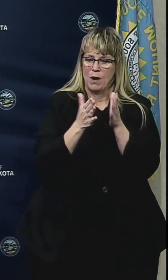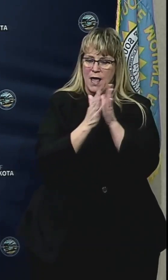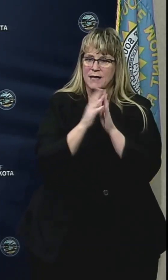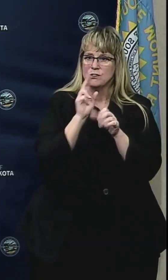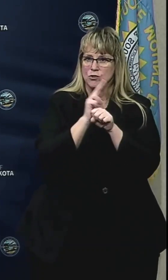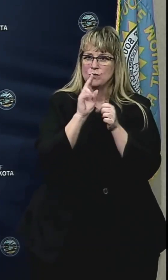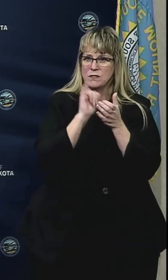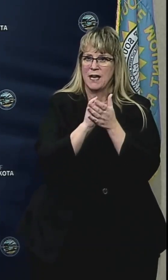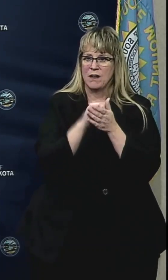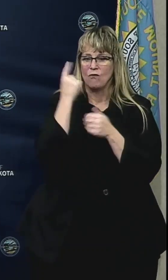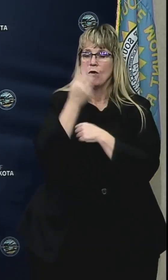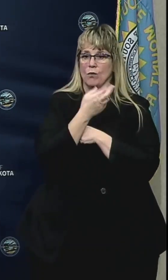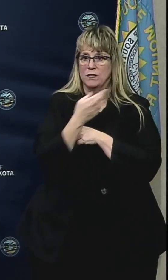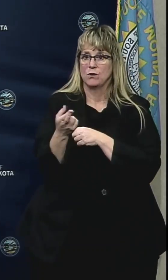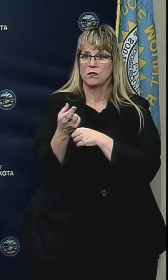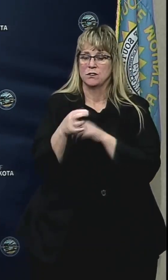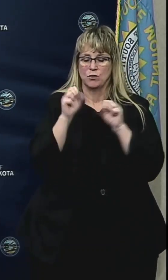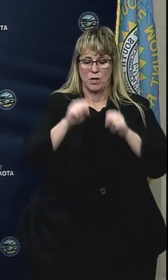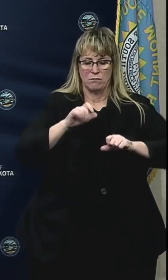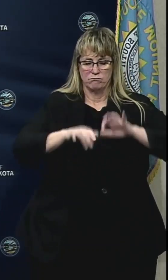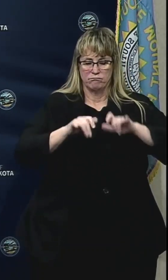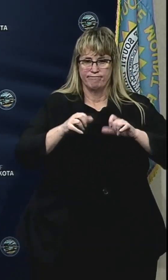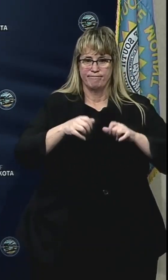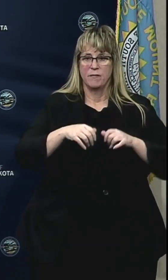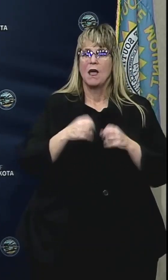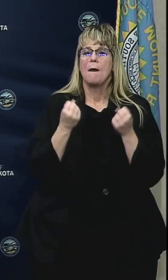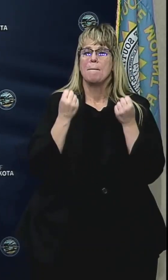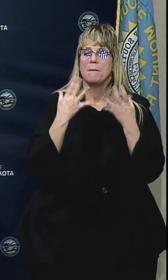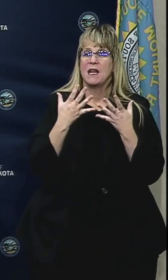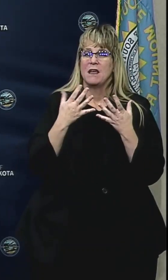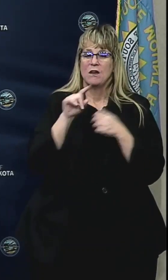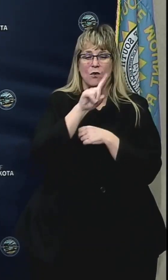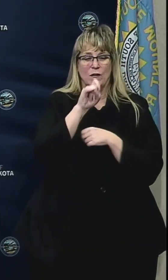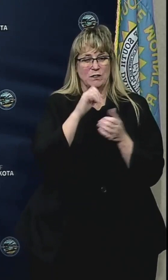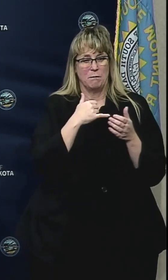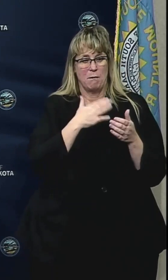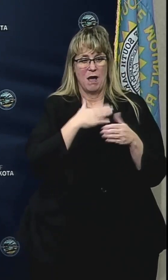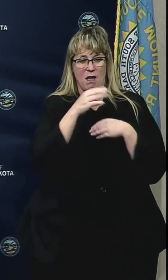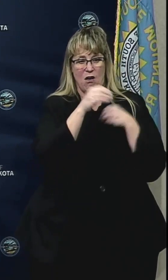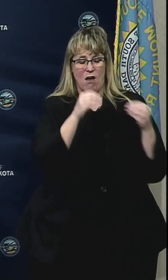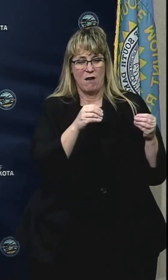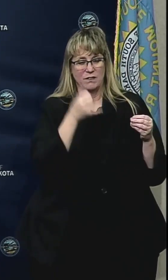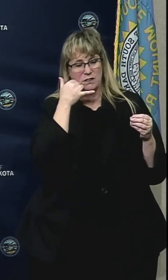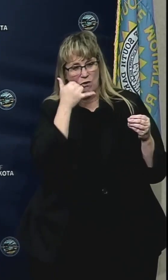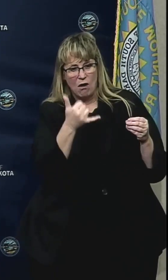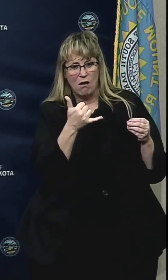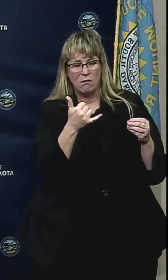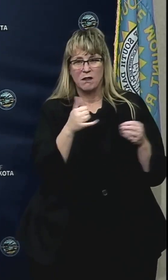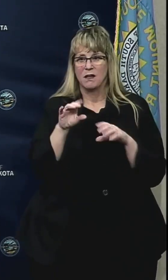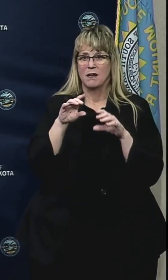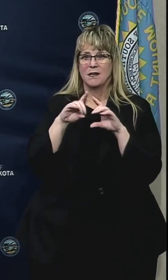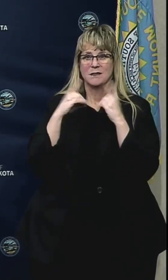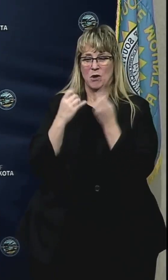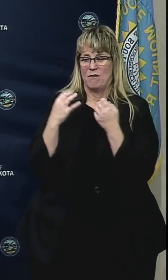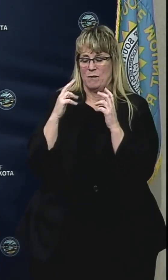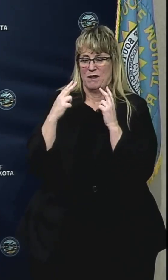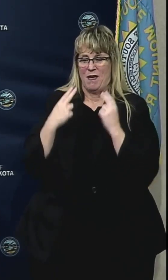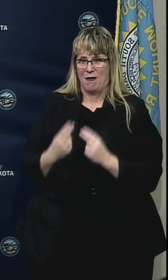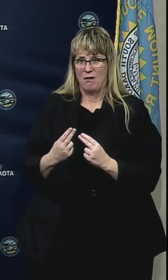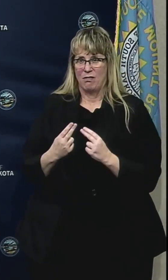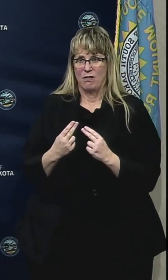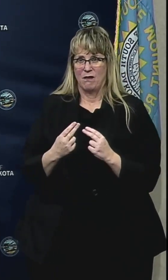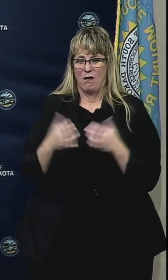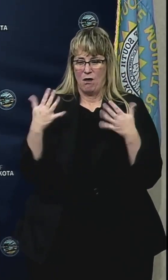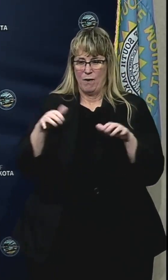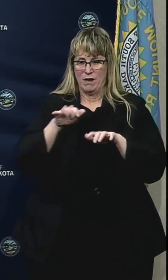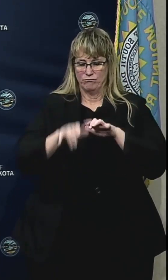continue to use that as a resource. A lot of the questions that my office gets asked, a lot of the questions that the Department of Health gets asked,